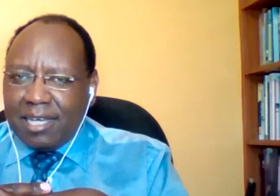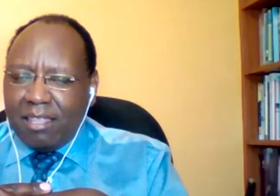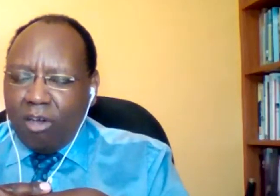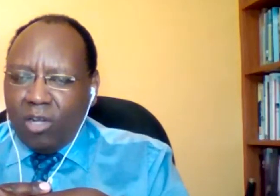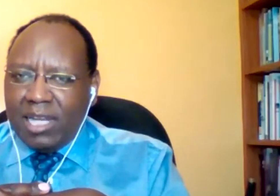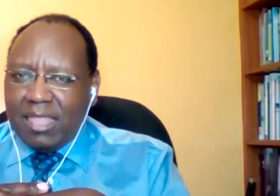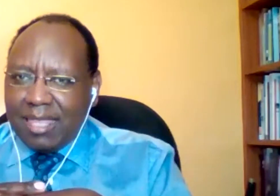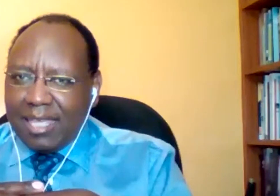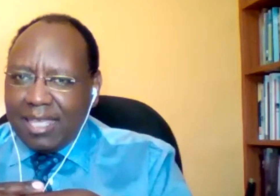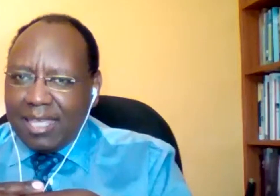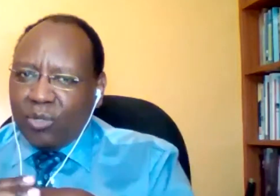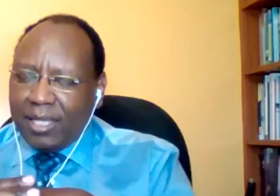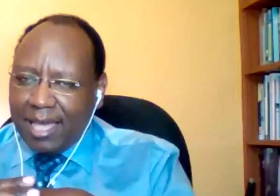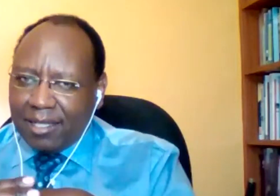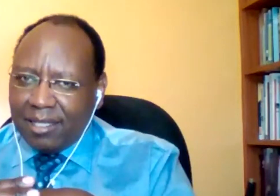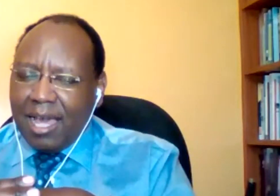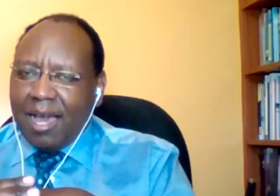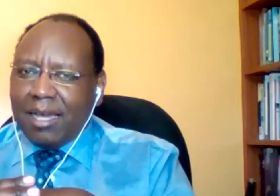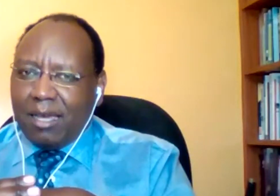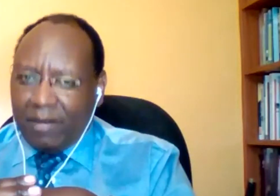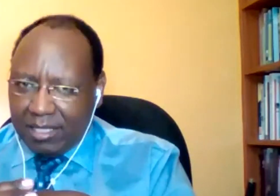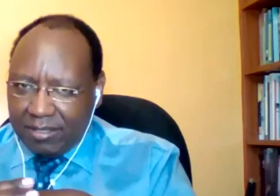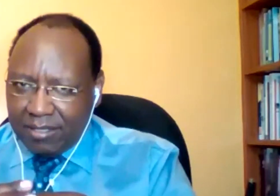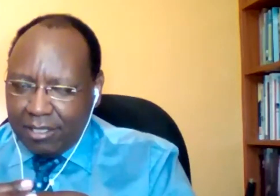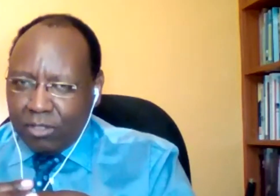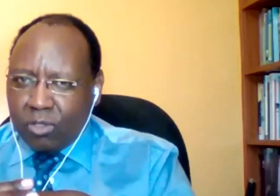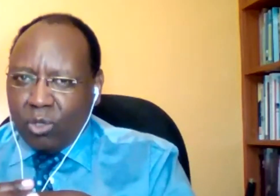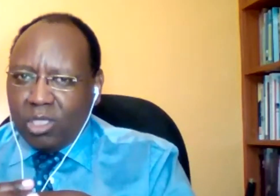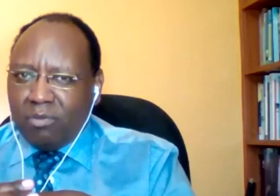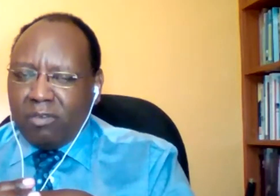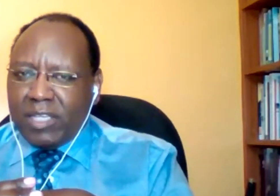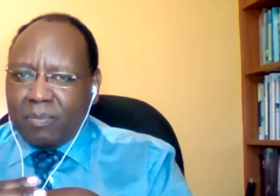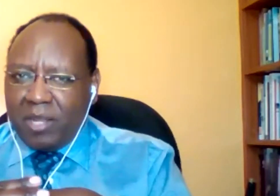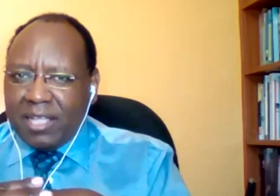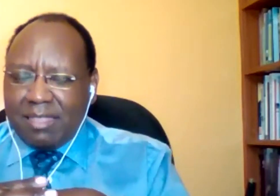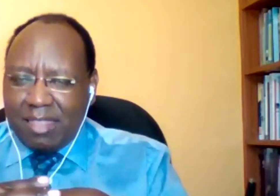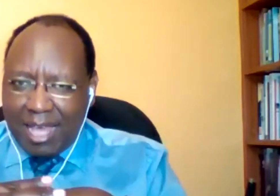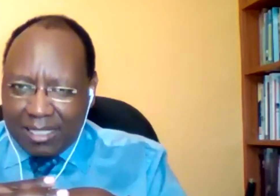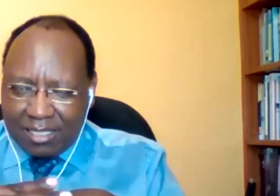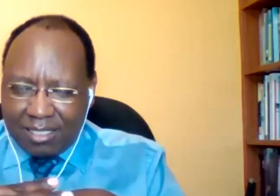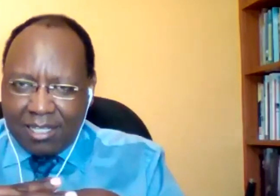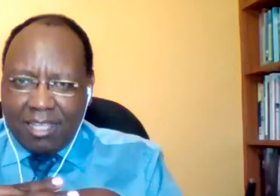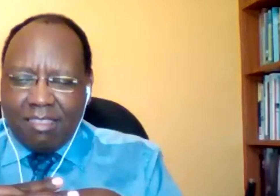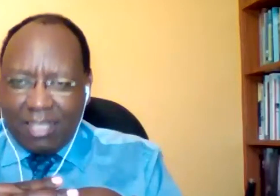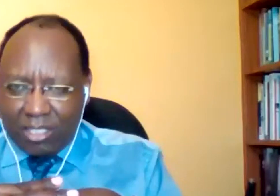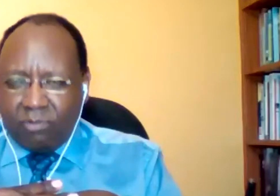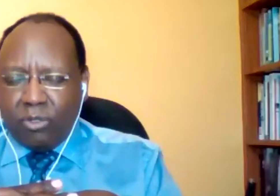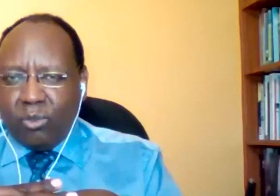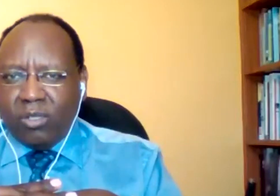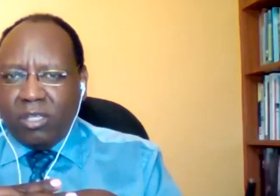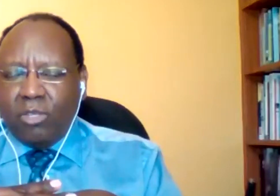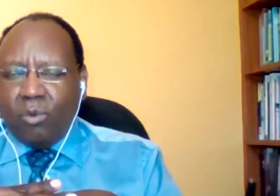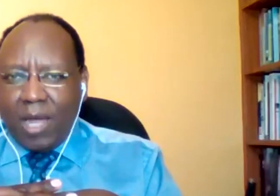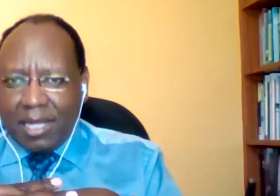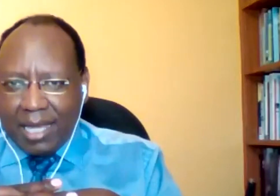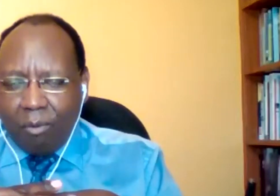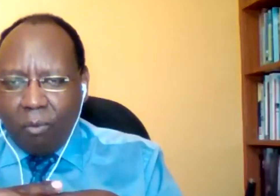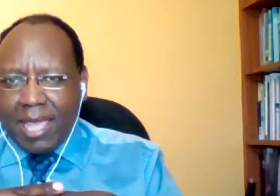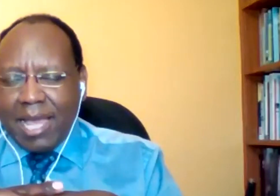one message, ready to learn, RTL? Yes, I think we are good to go.